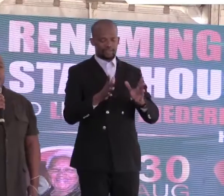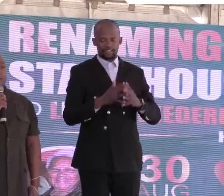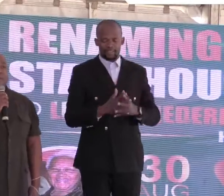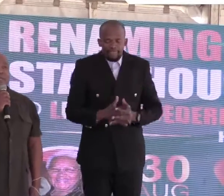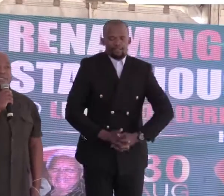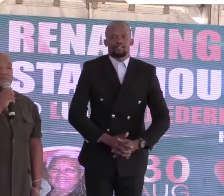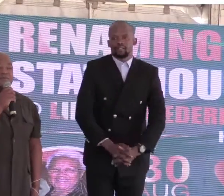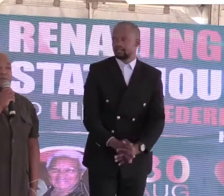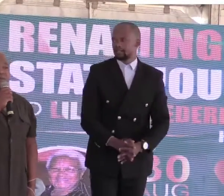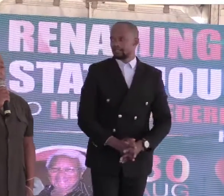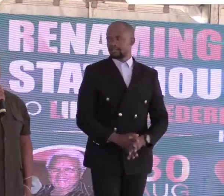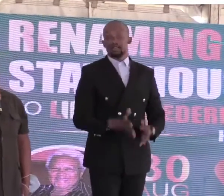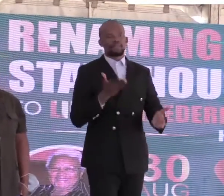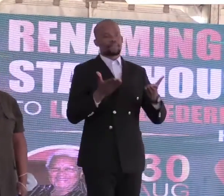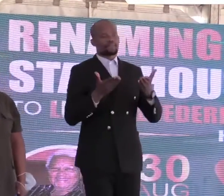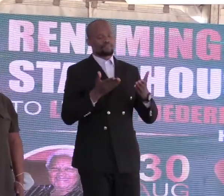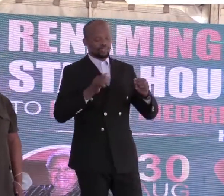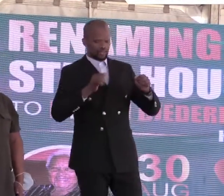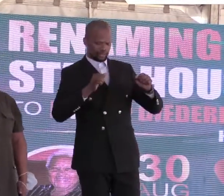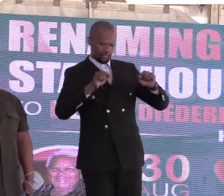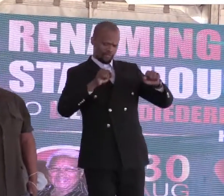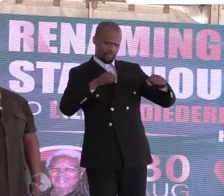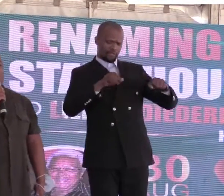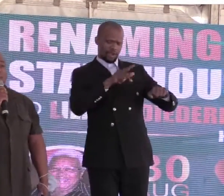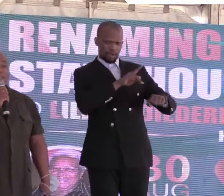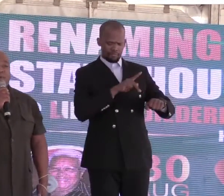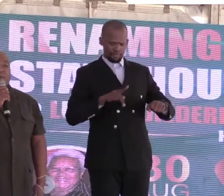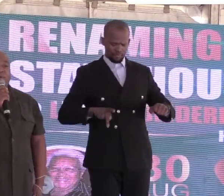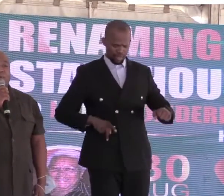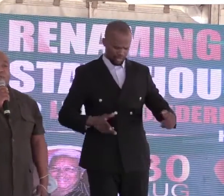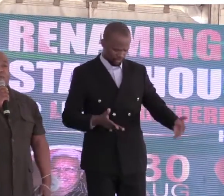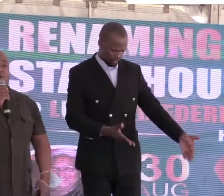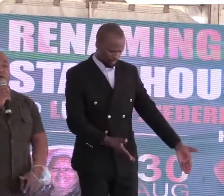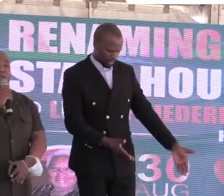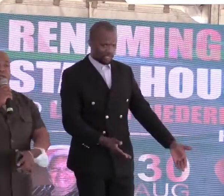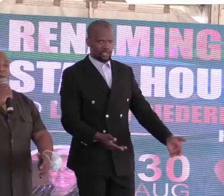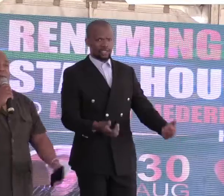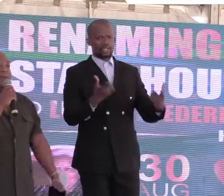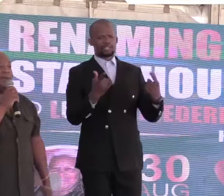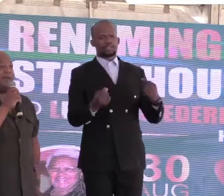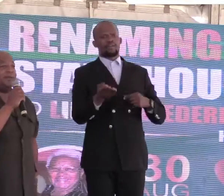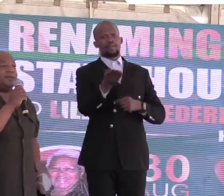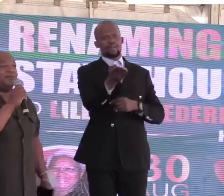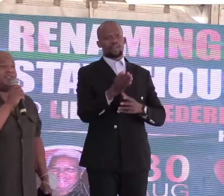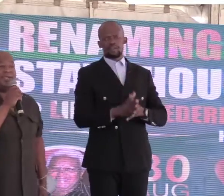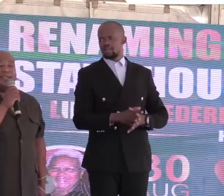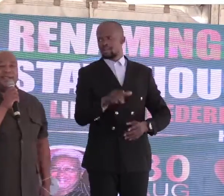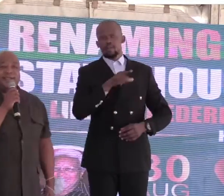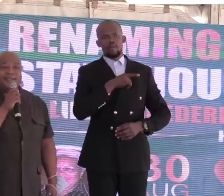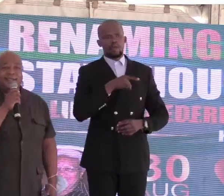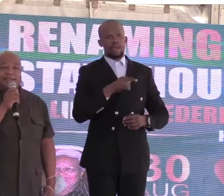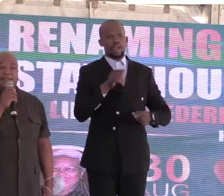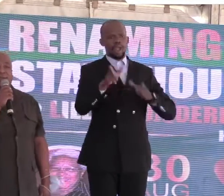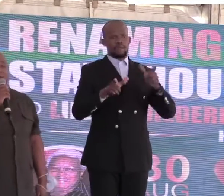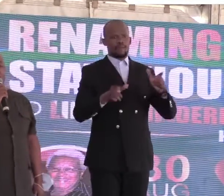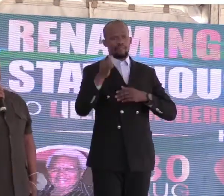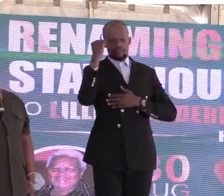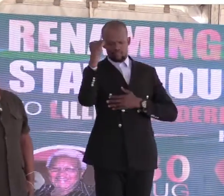Mhlawumbi masivume into yoba Premier le podium yenzelwe wona sonke apha abantu abafutshane.